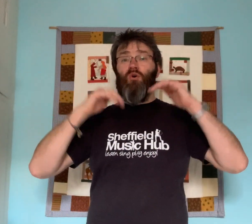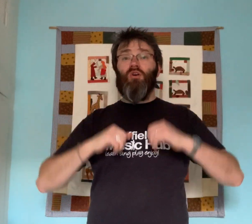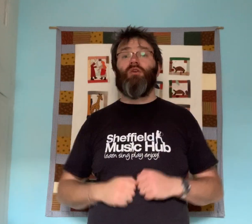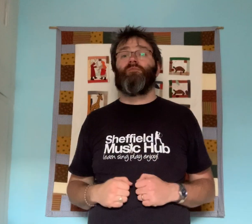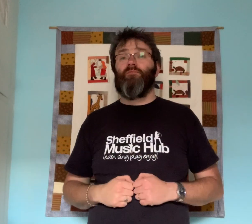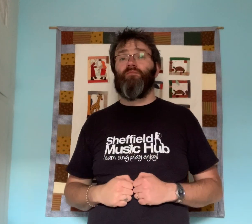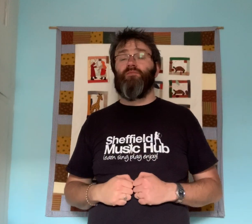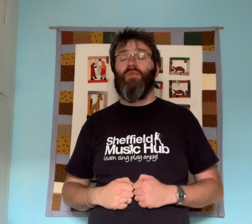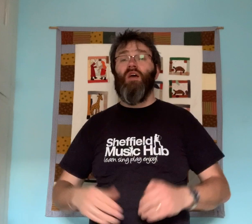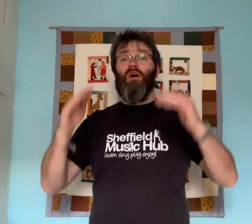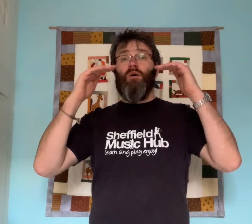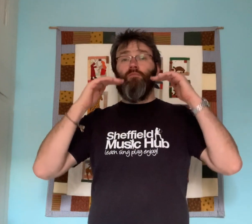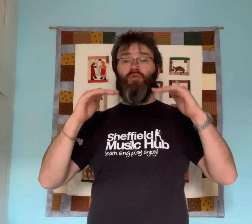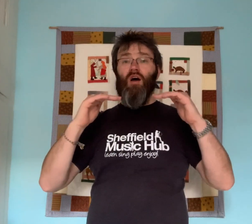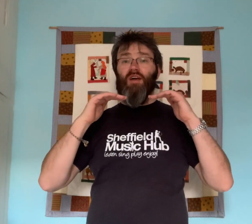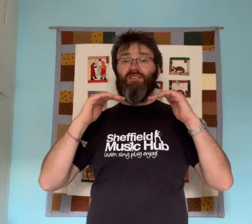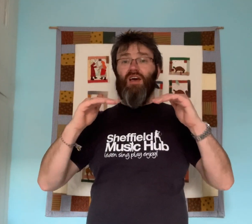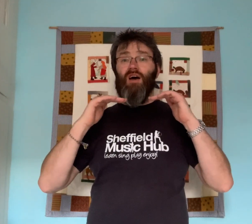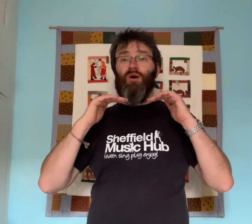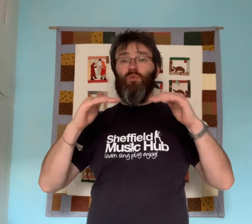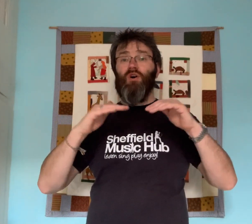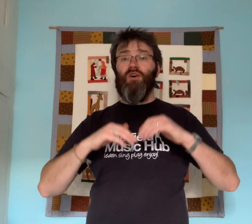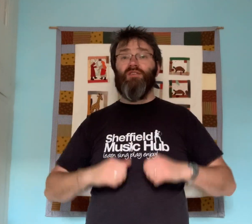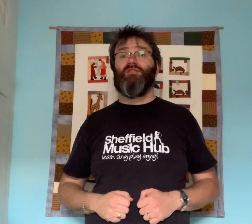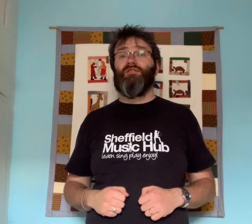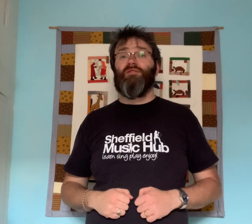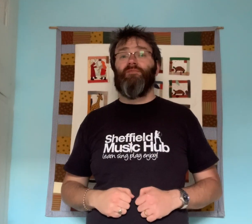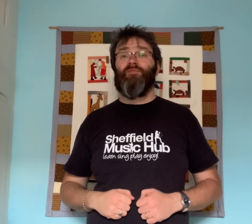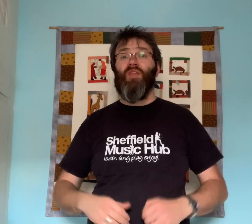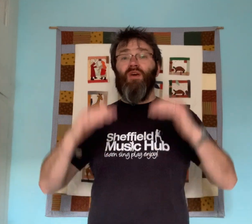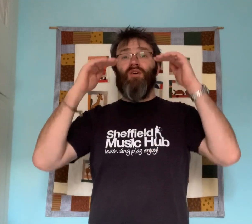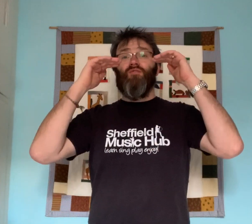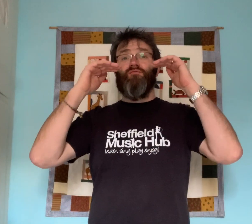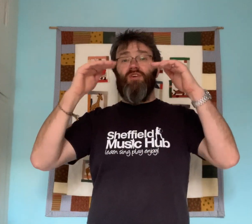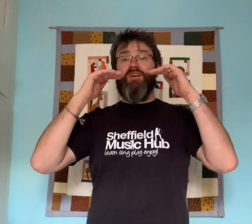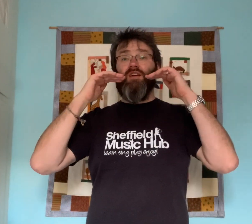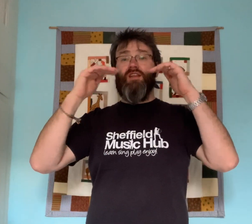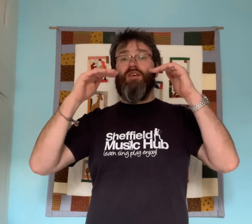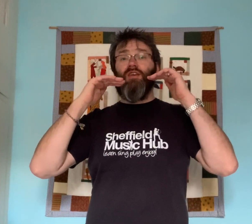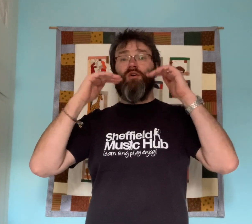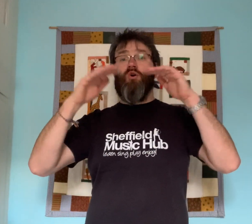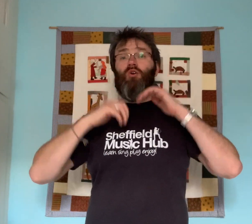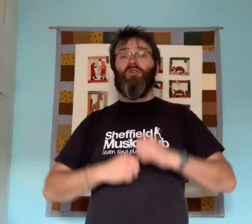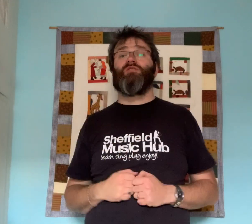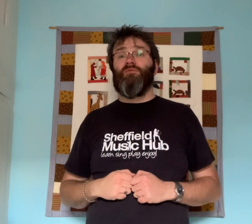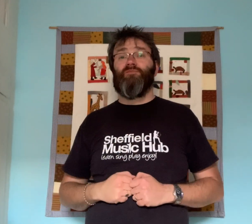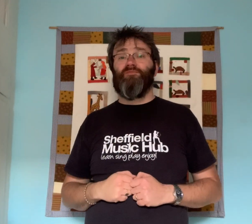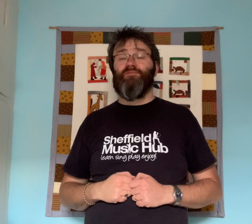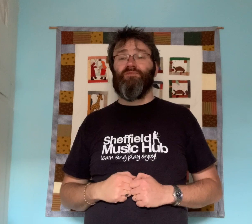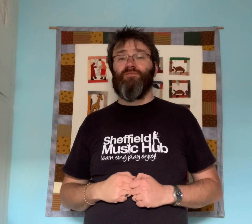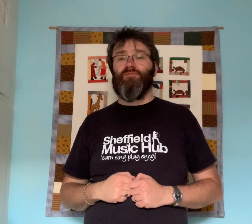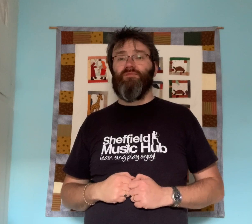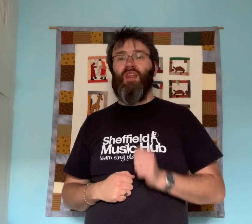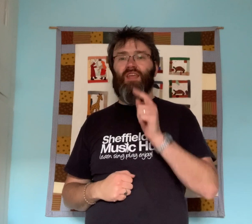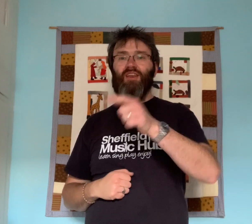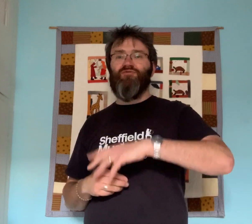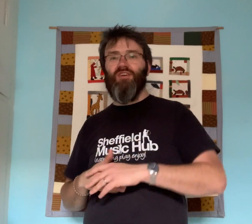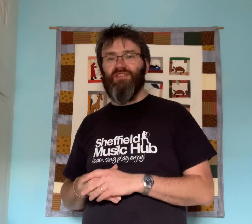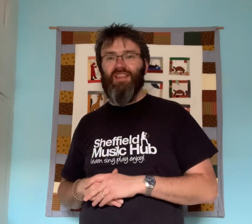book, prized how words really hooked. Can you try and sing that with